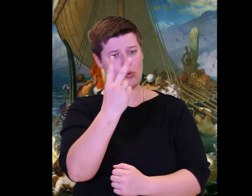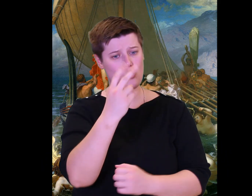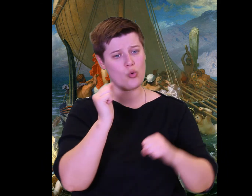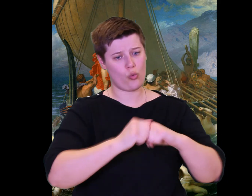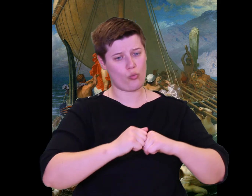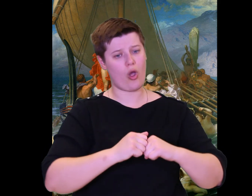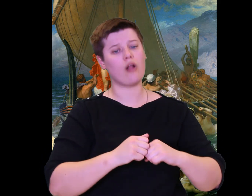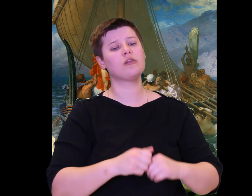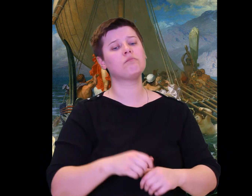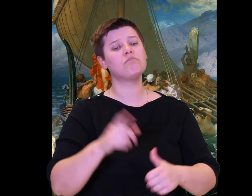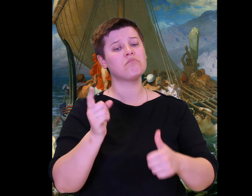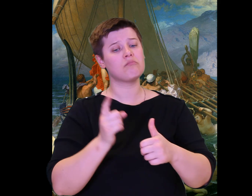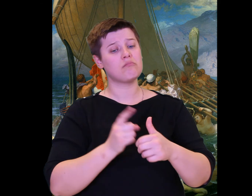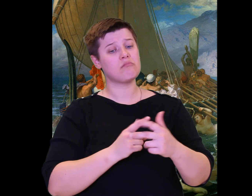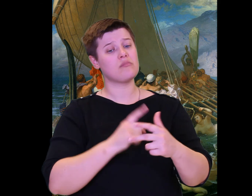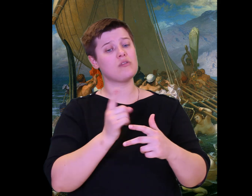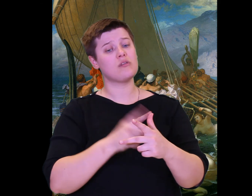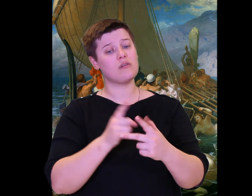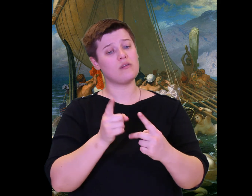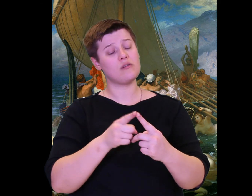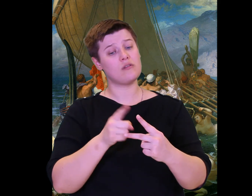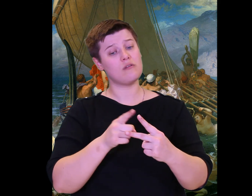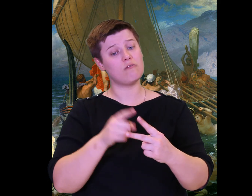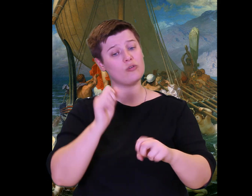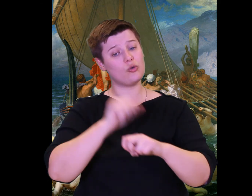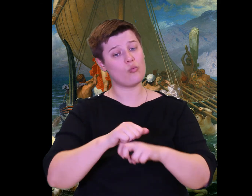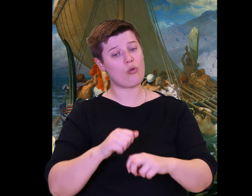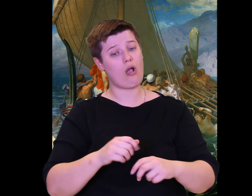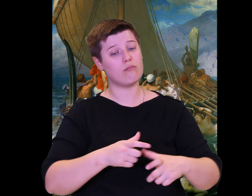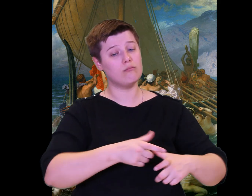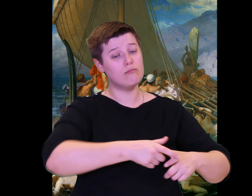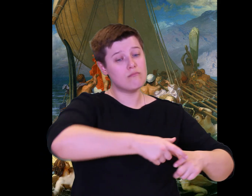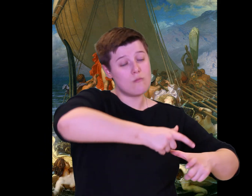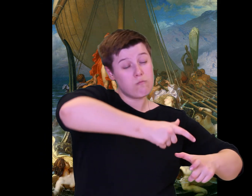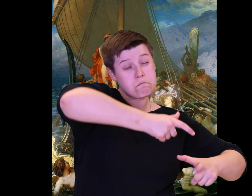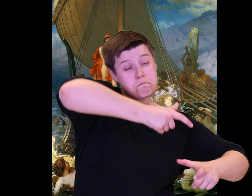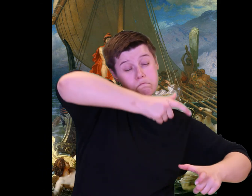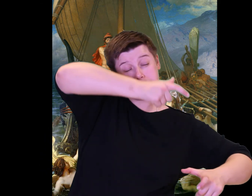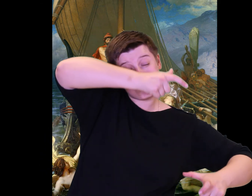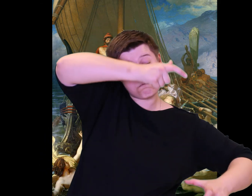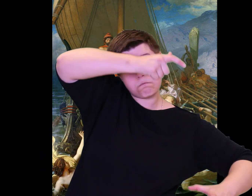home, and never make his wife and children happy to have him back with them again.